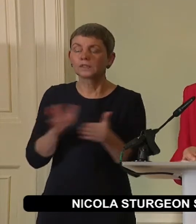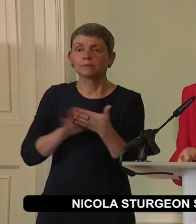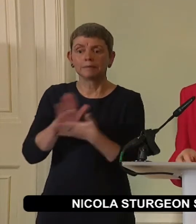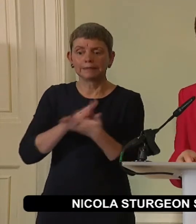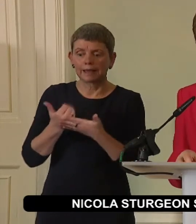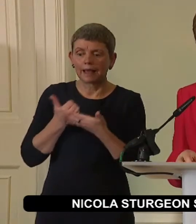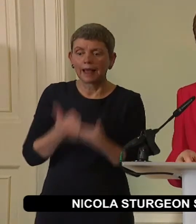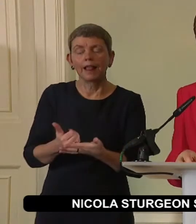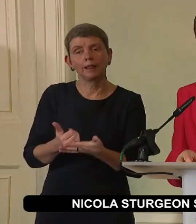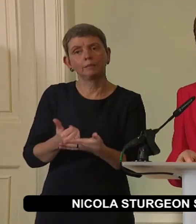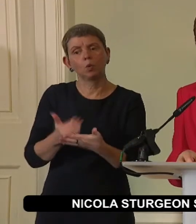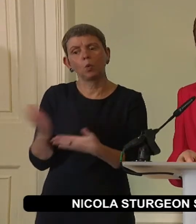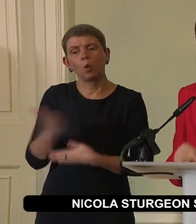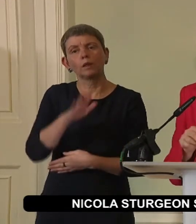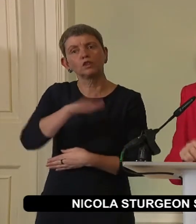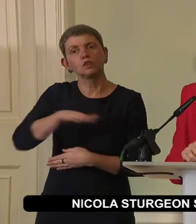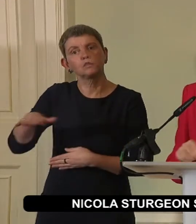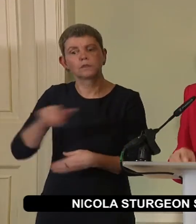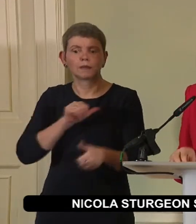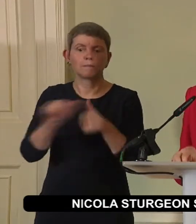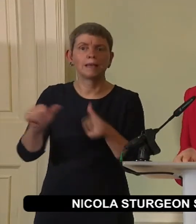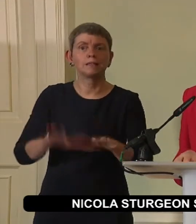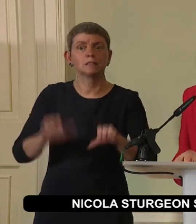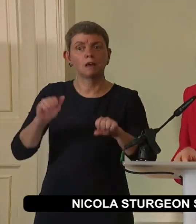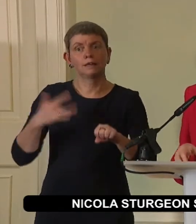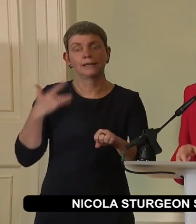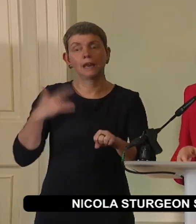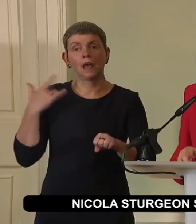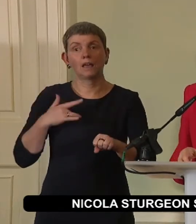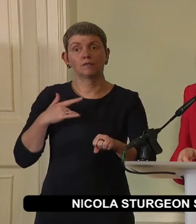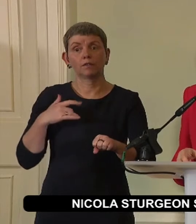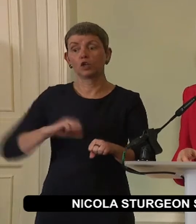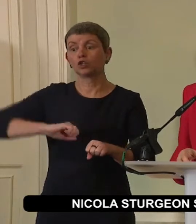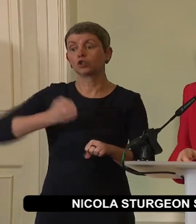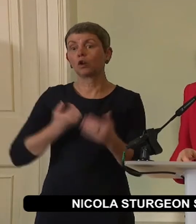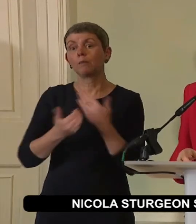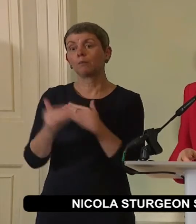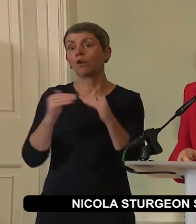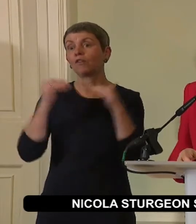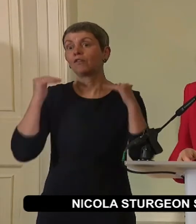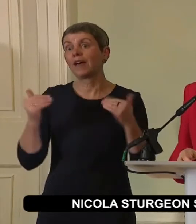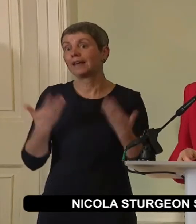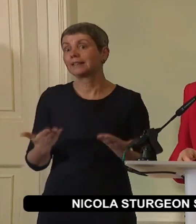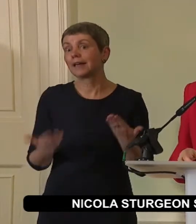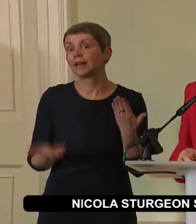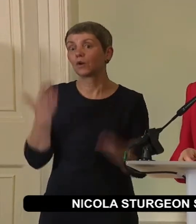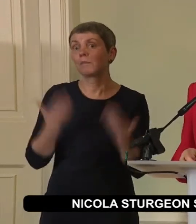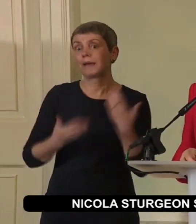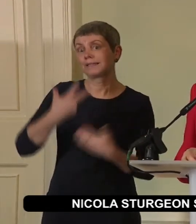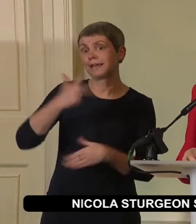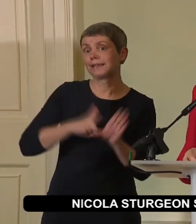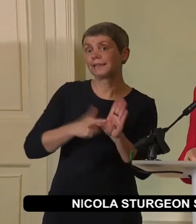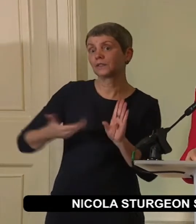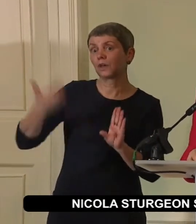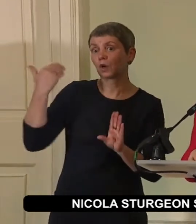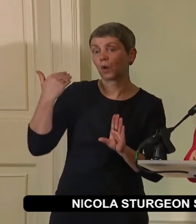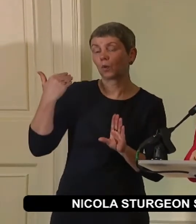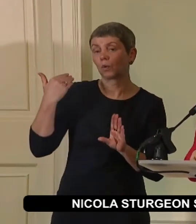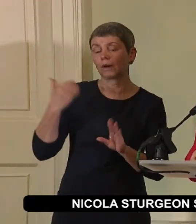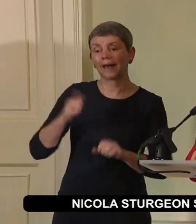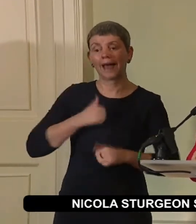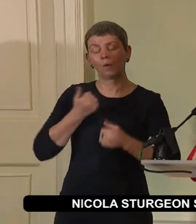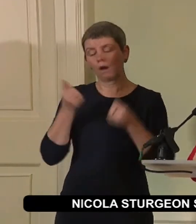start in life. Scotland is fairer today than it was in 2014. We have a more progressive approach to